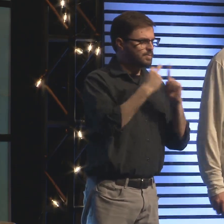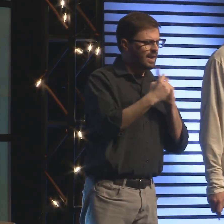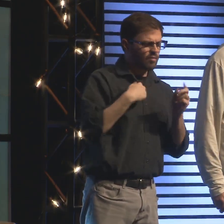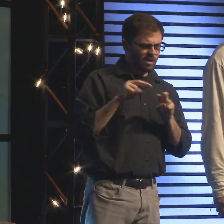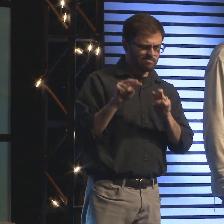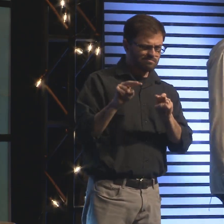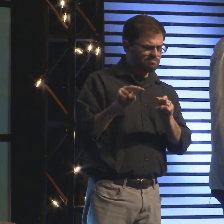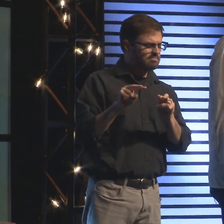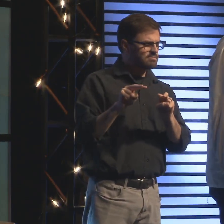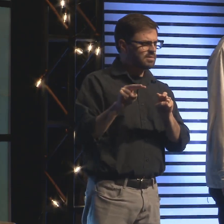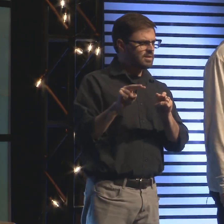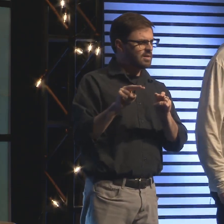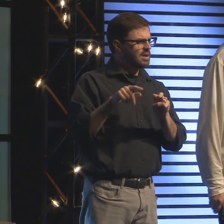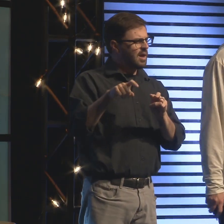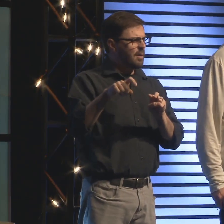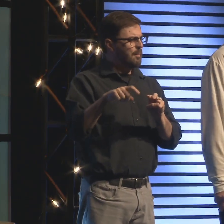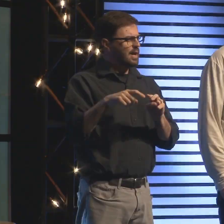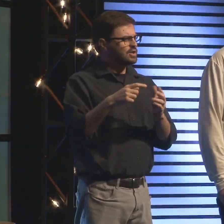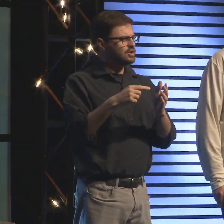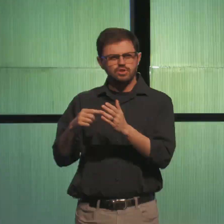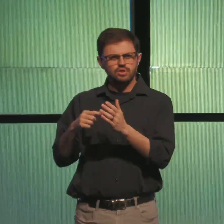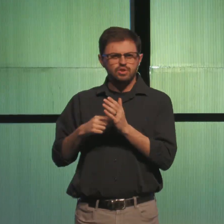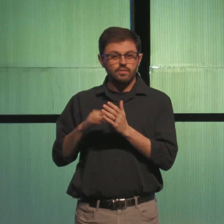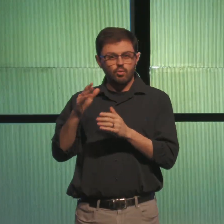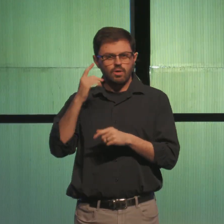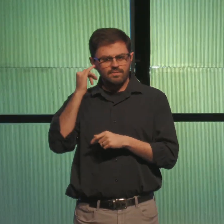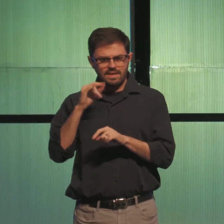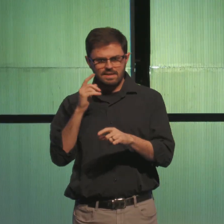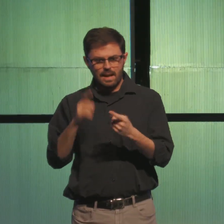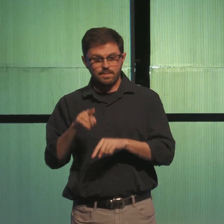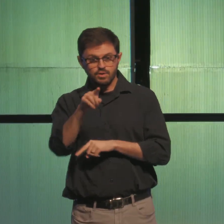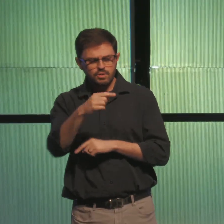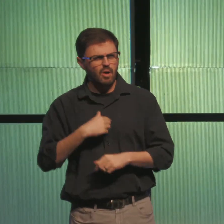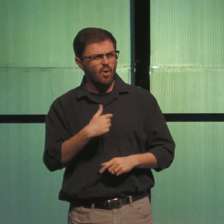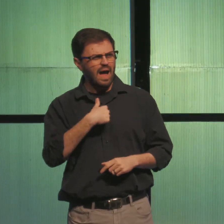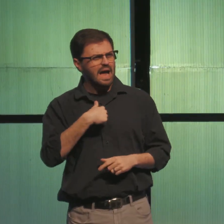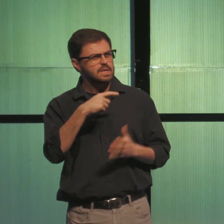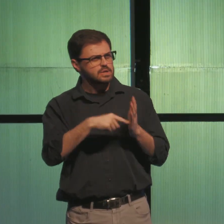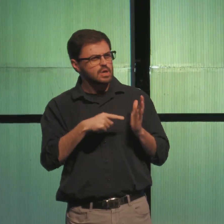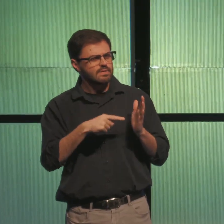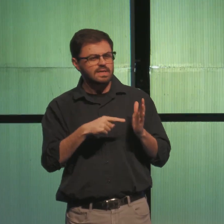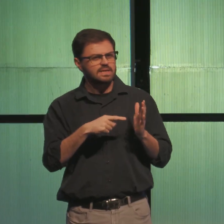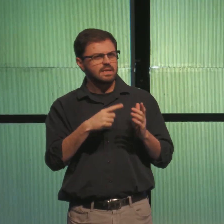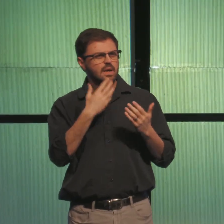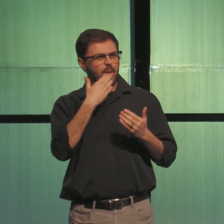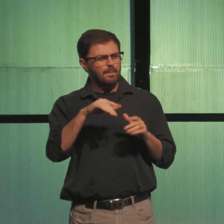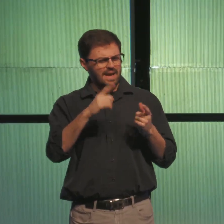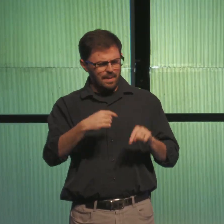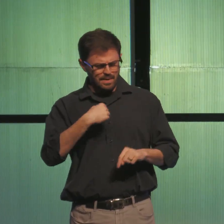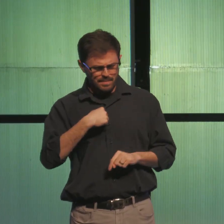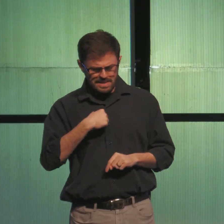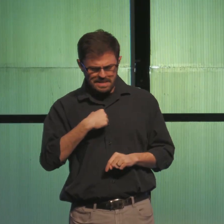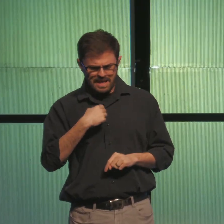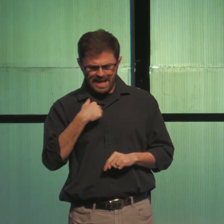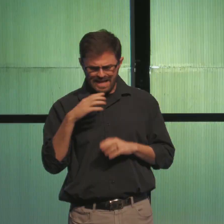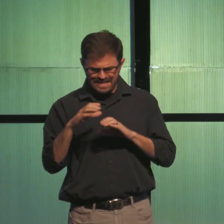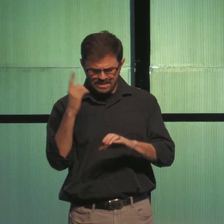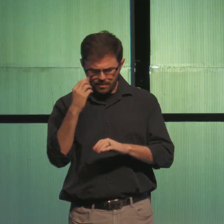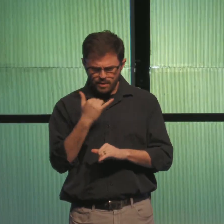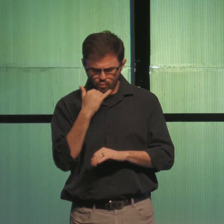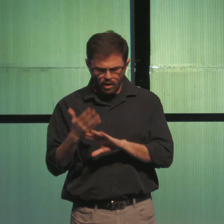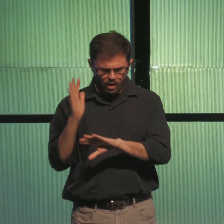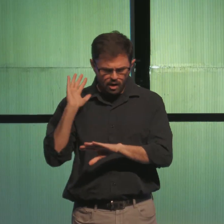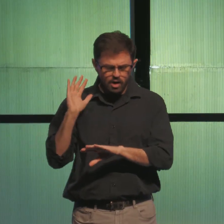something to deserve it. And so we internalize that belief. Something bad happened to me, therefore I must have done something wrong.